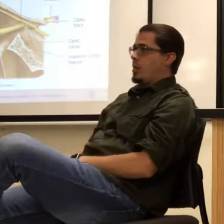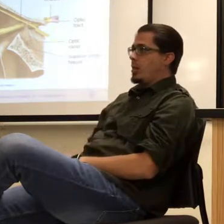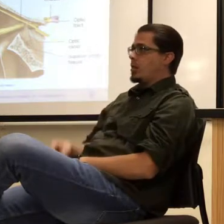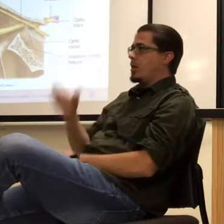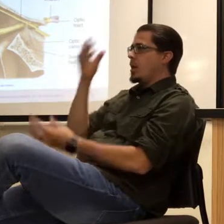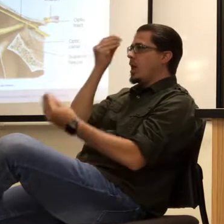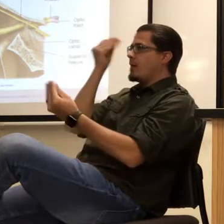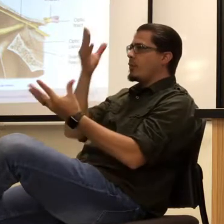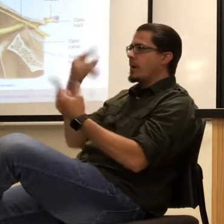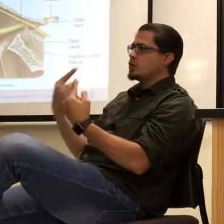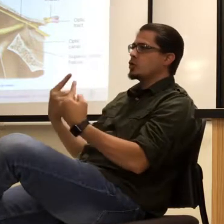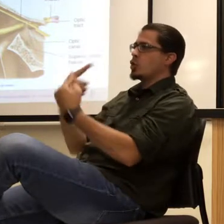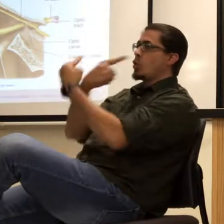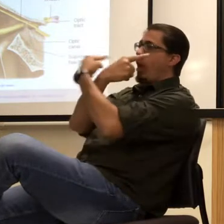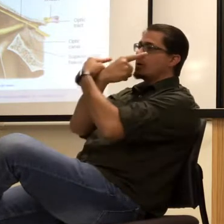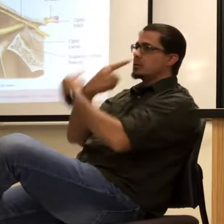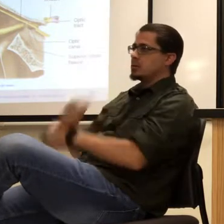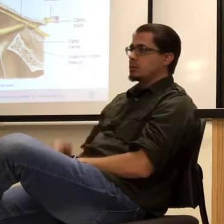crosses.